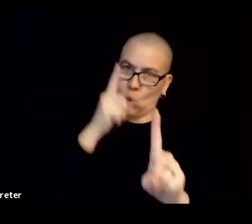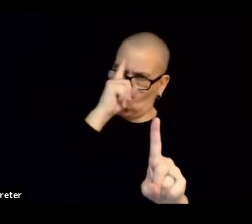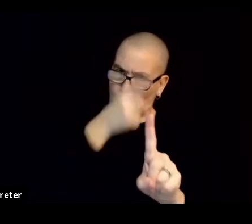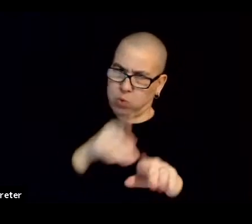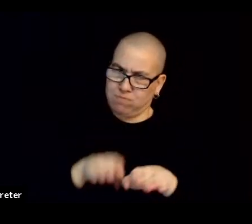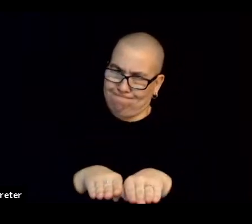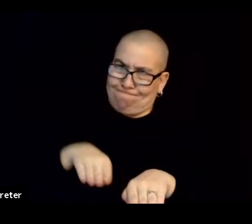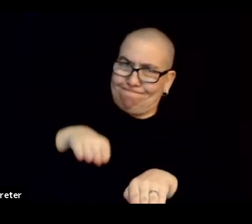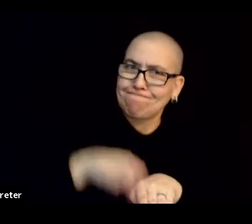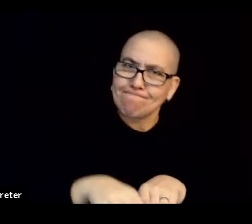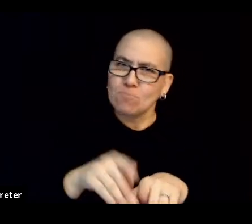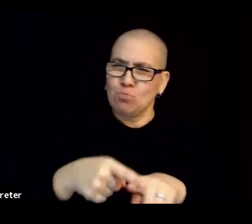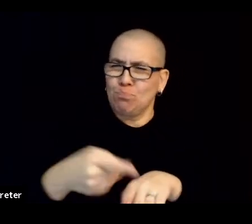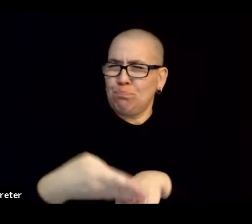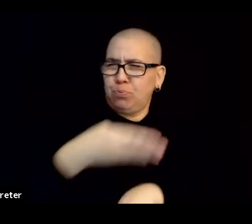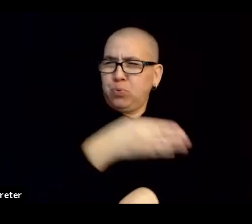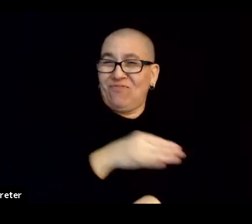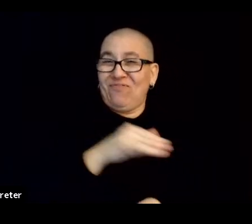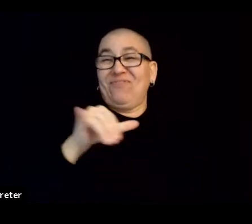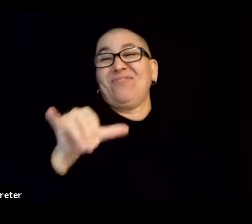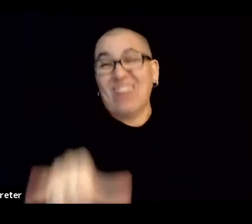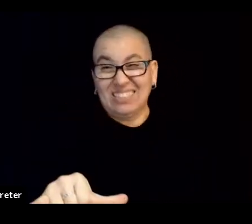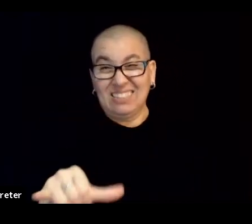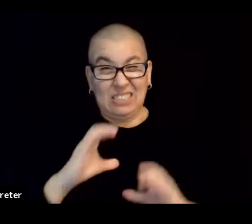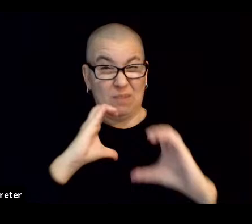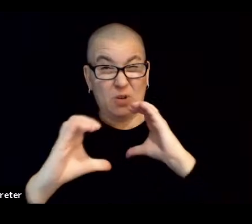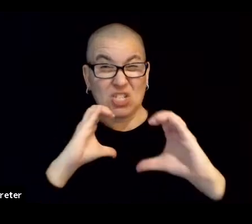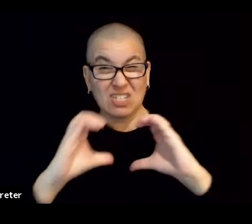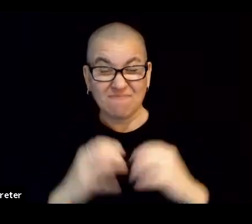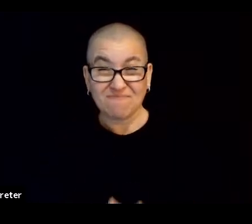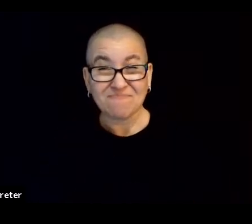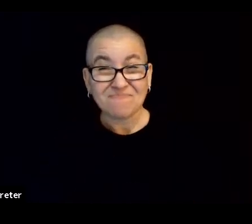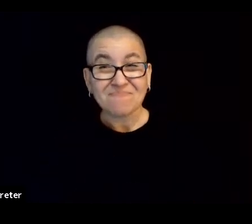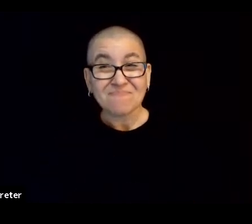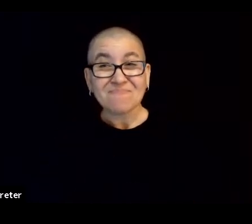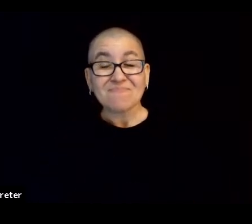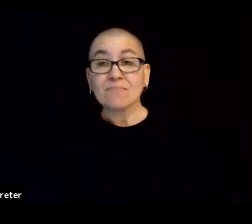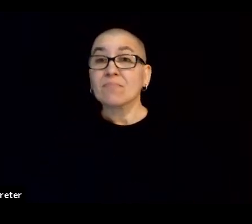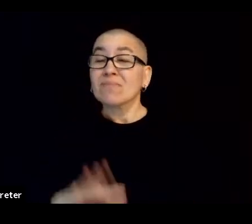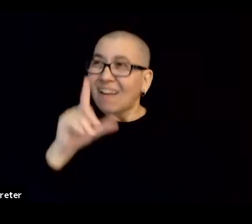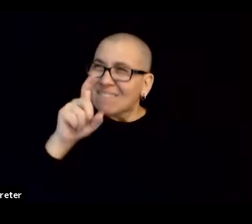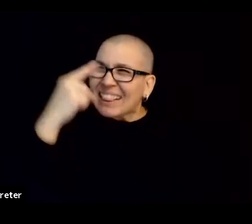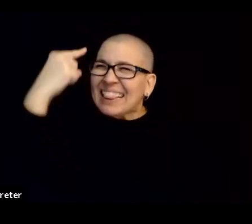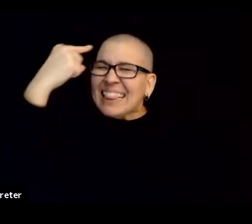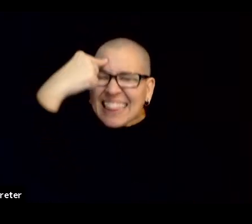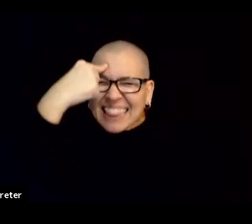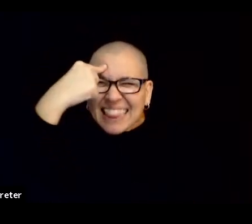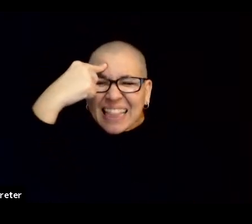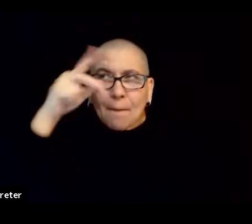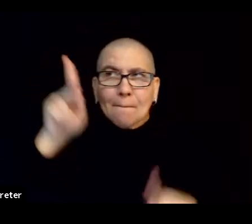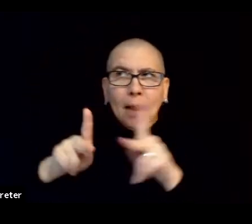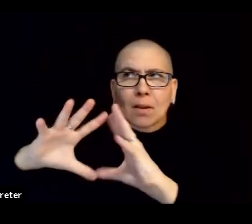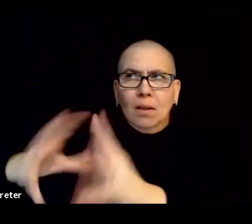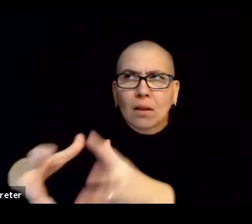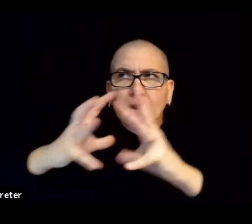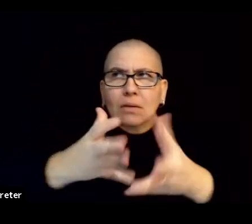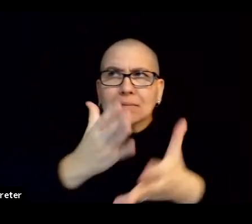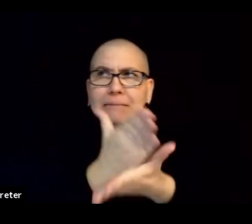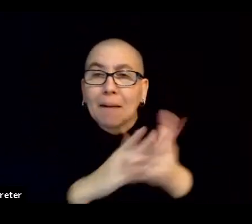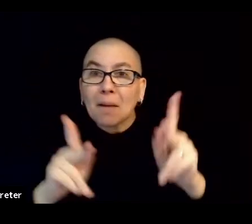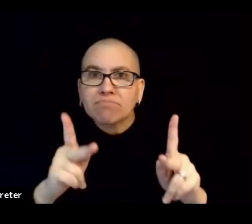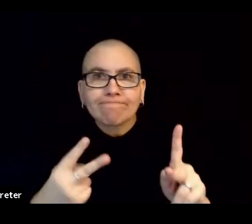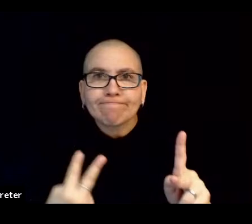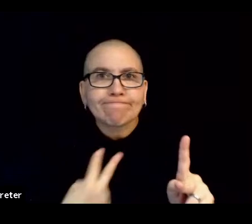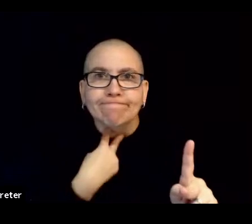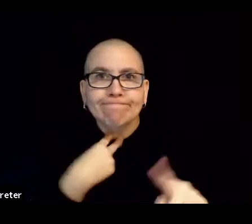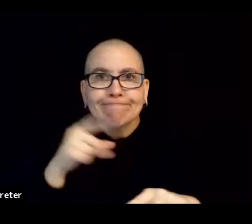in order to reach people who lack access to high-speed internet, who are not online otherwise, who have lost connection or become